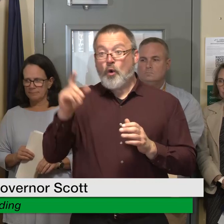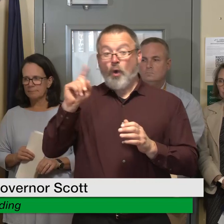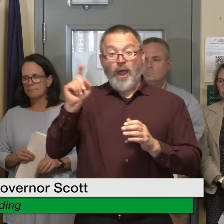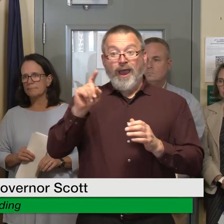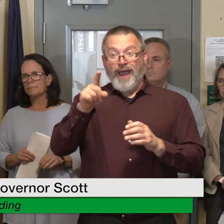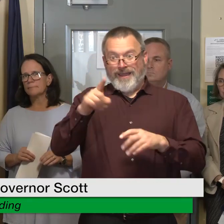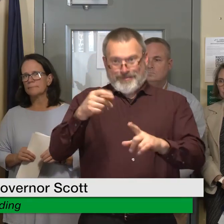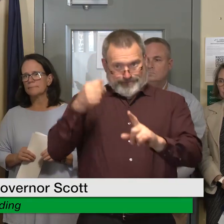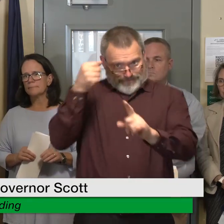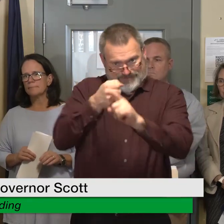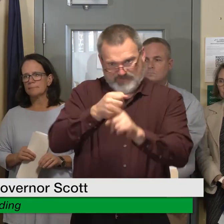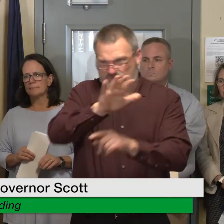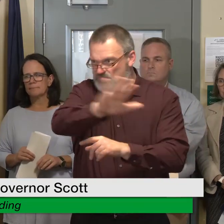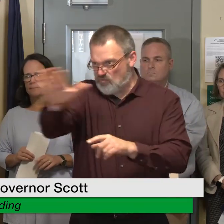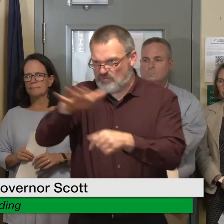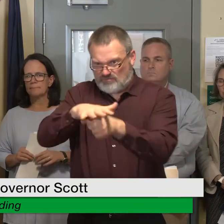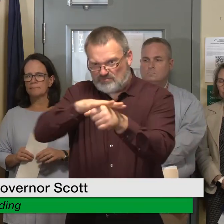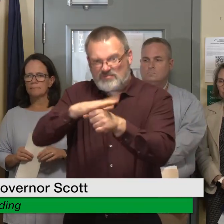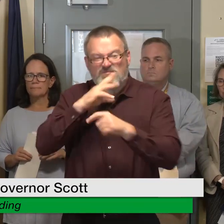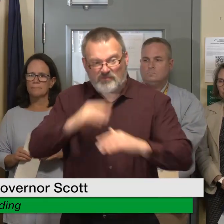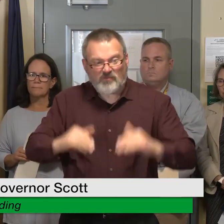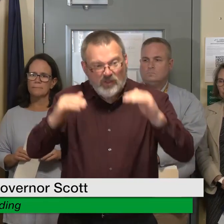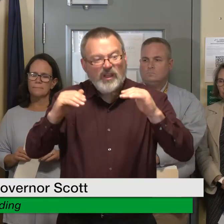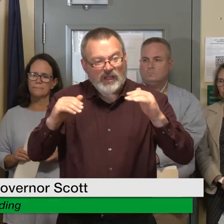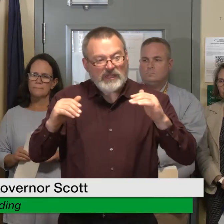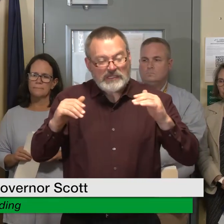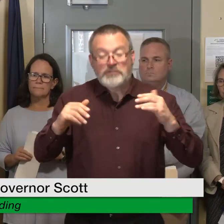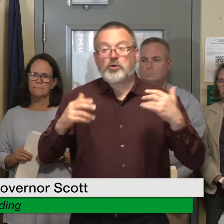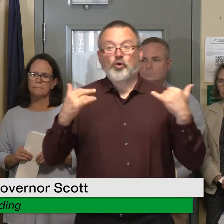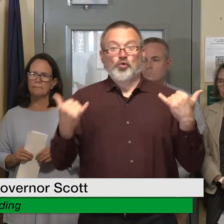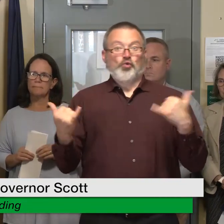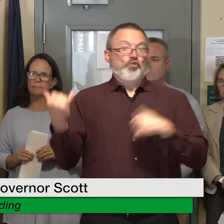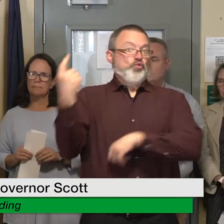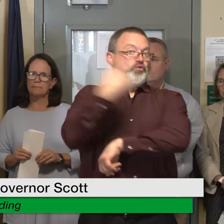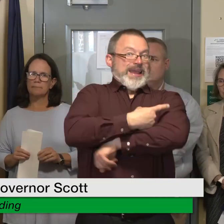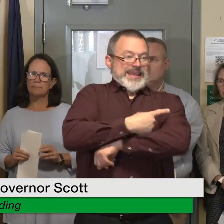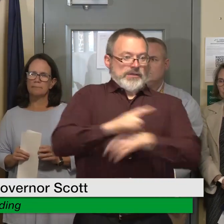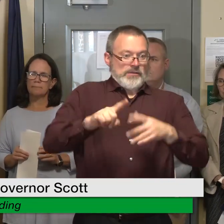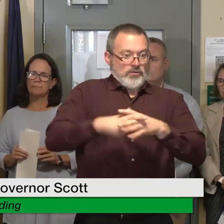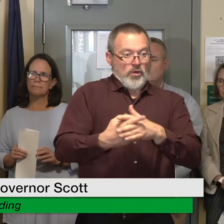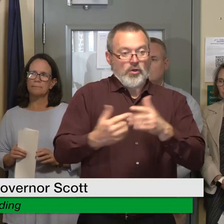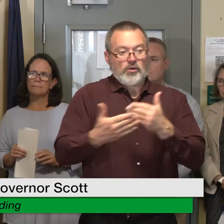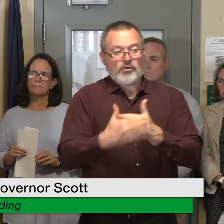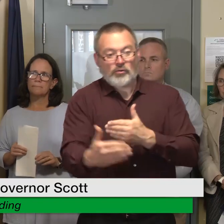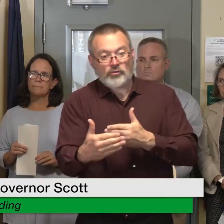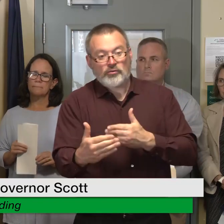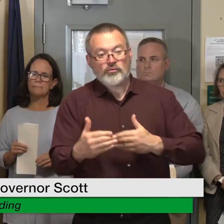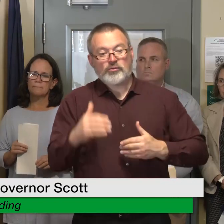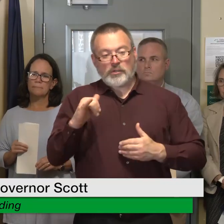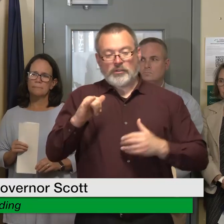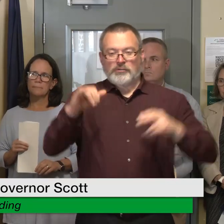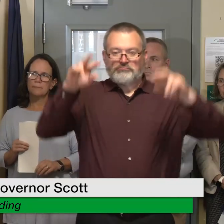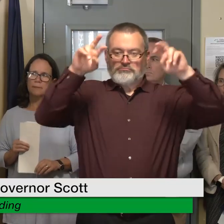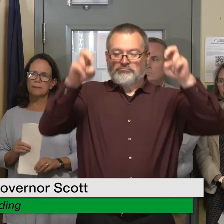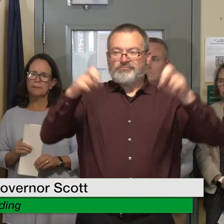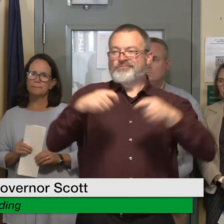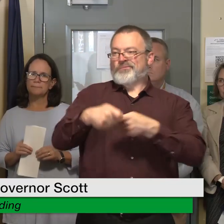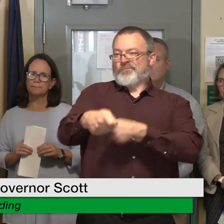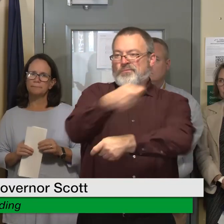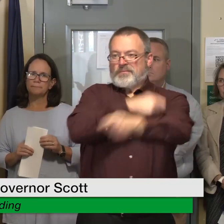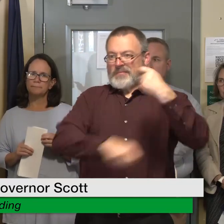that, effective today, the Replace Your Ride program, which provides up